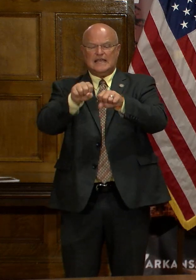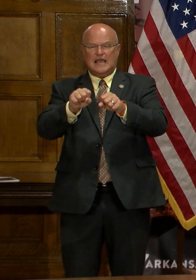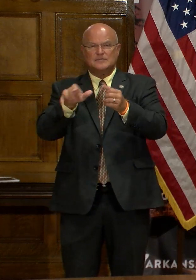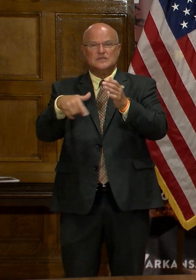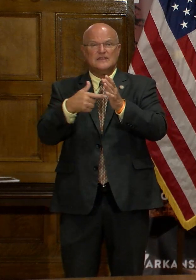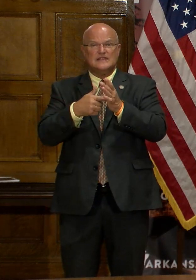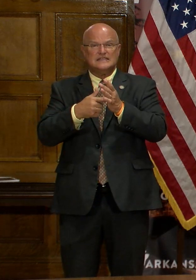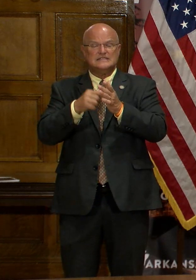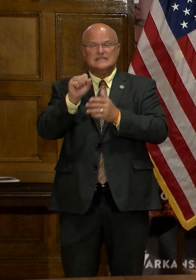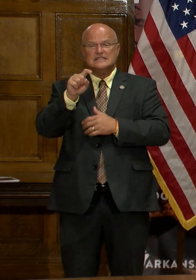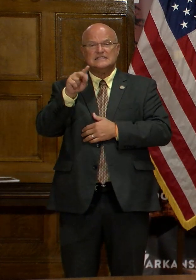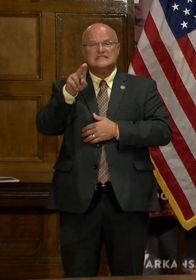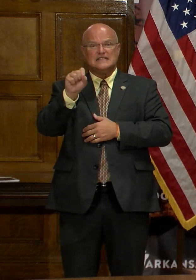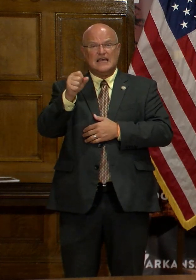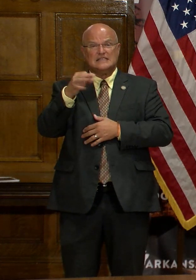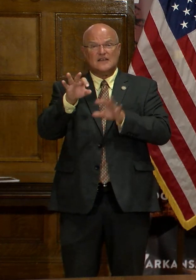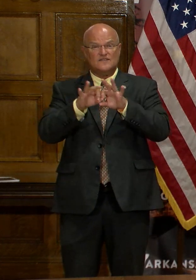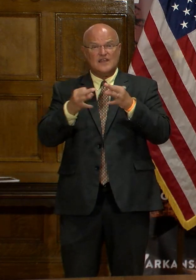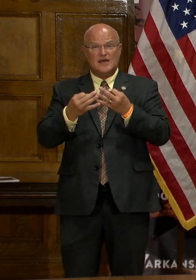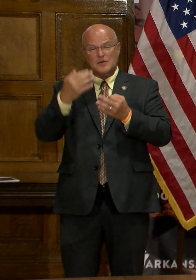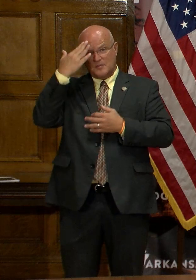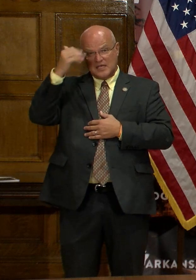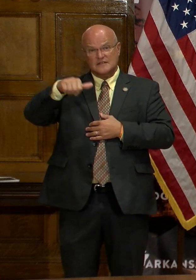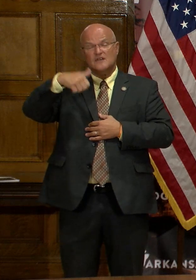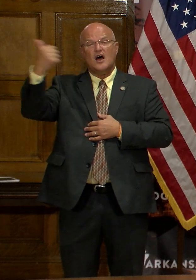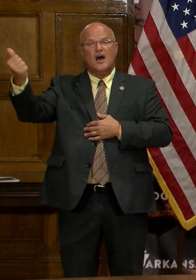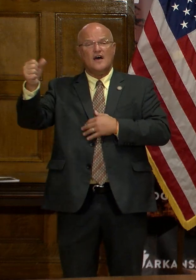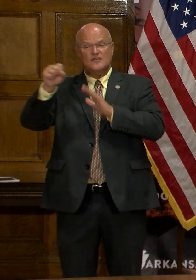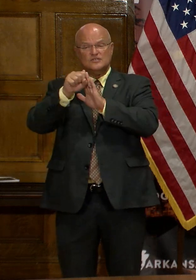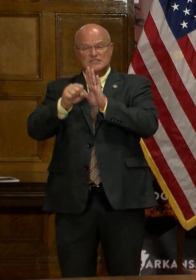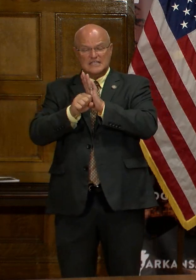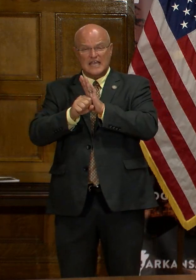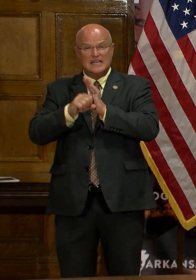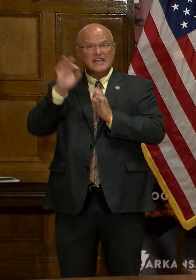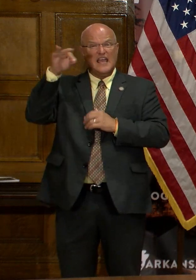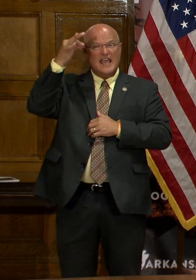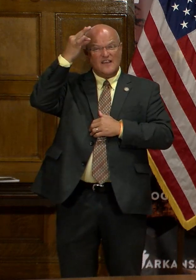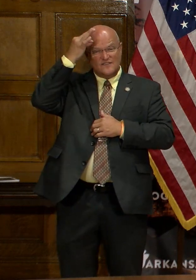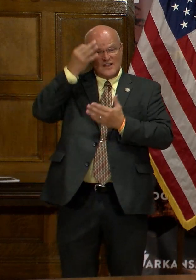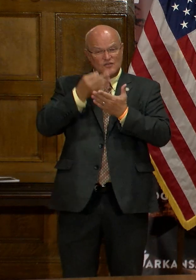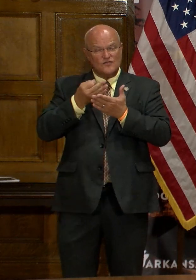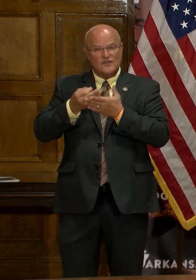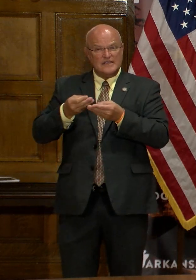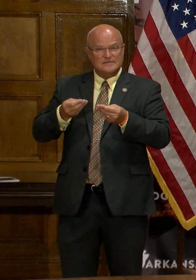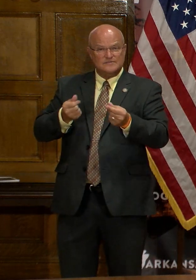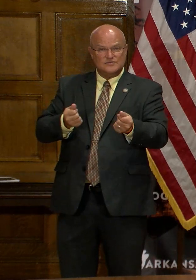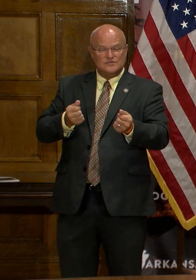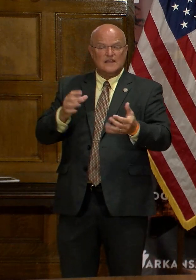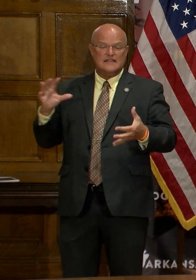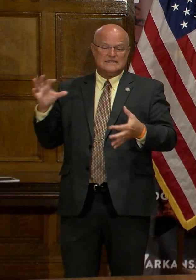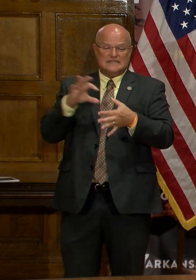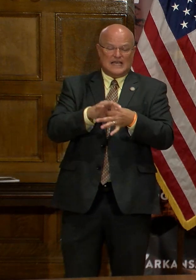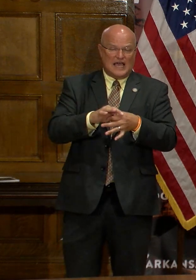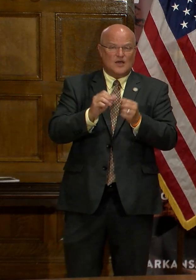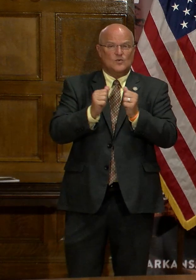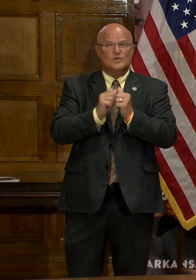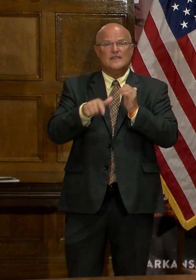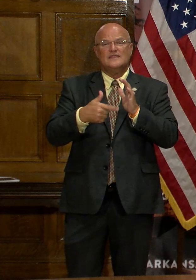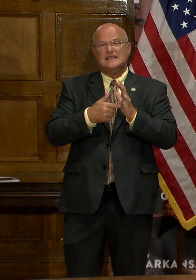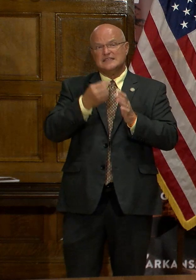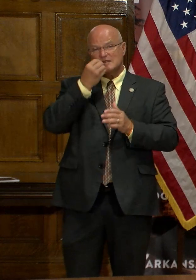status of families because of other state and federal funding streams that are tied to the free and reduced meal